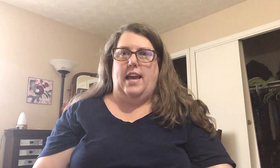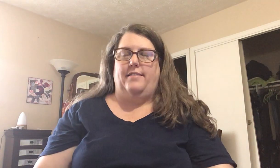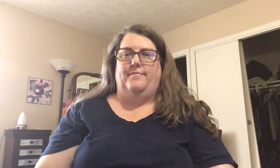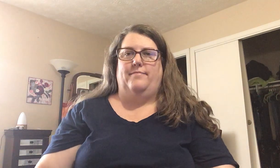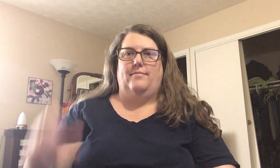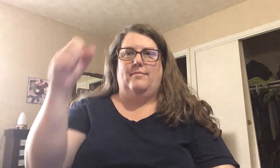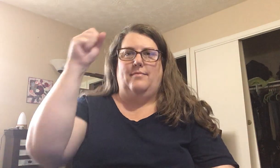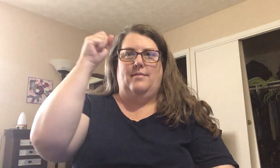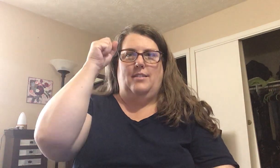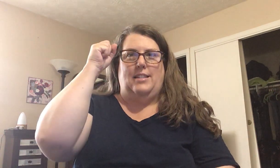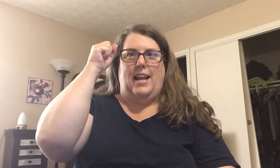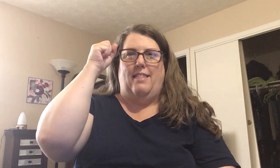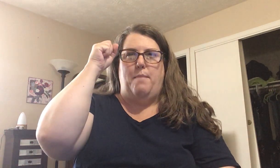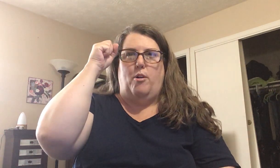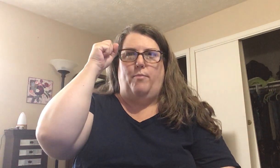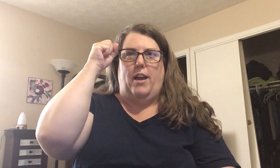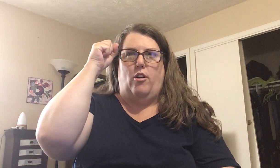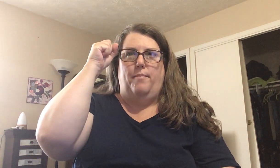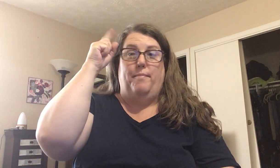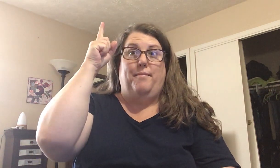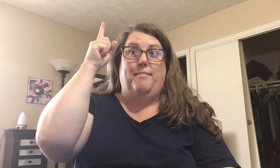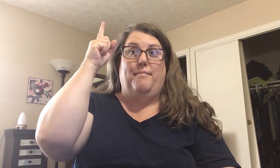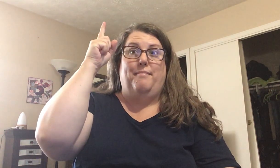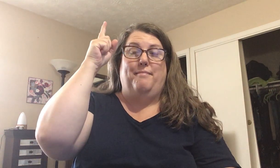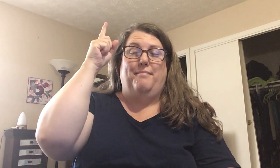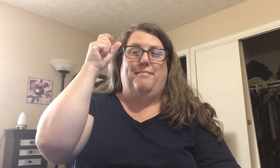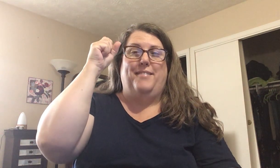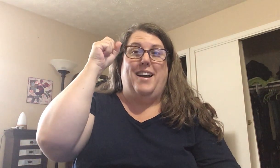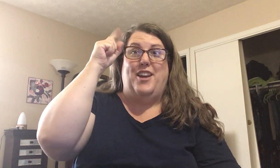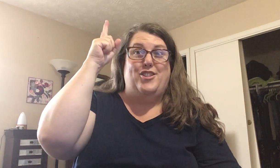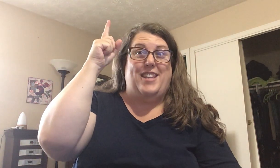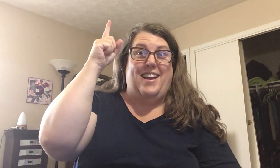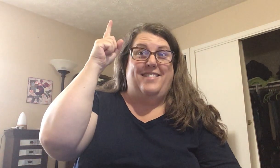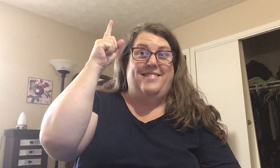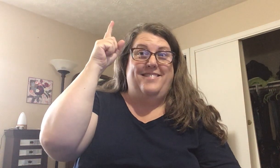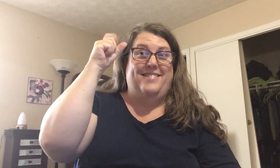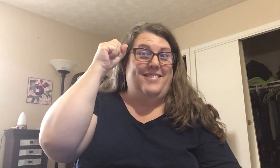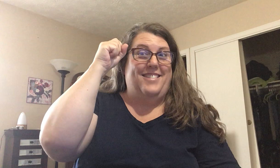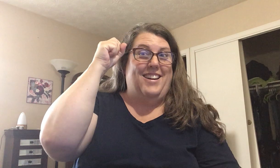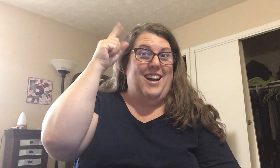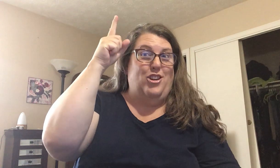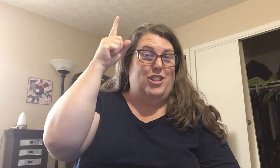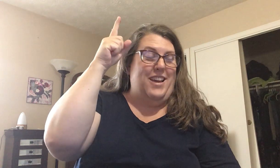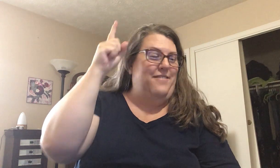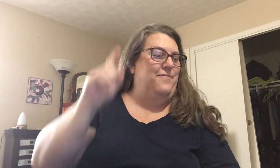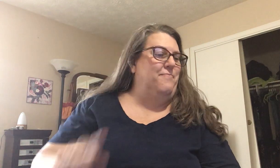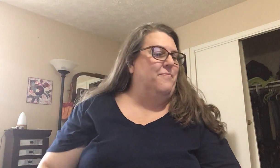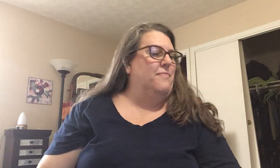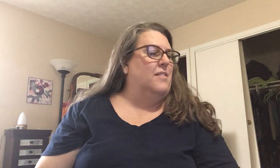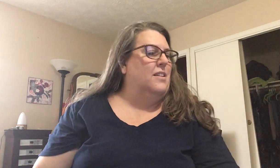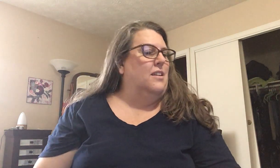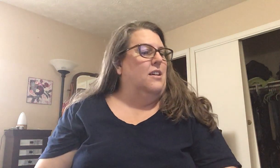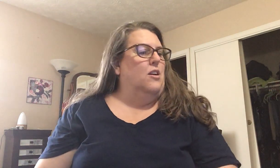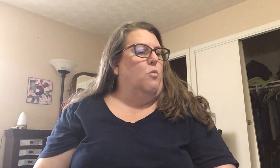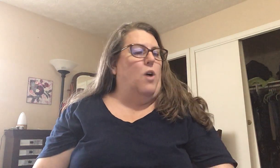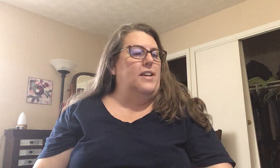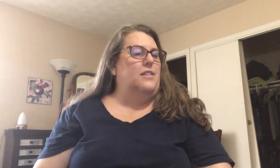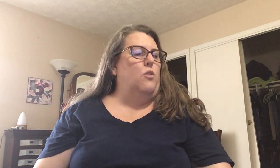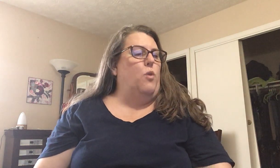Understand. It's like a light bulb kick on. Understand? Understand? What,